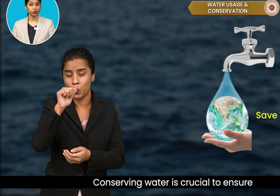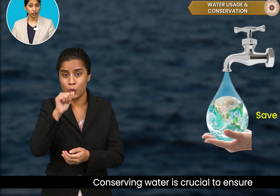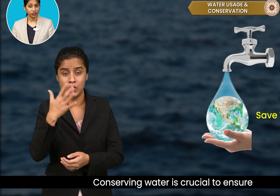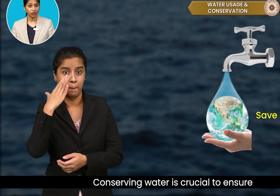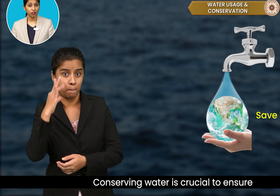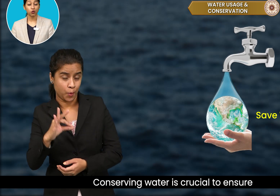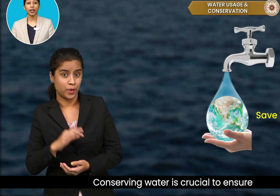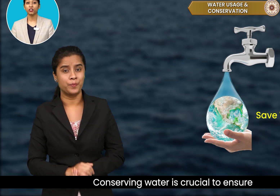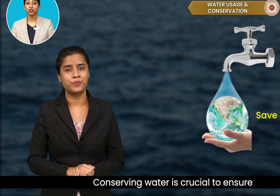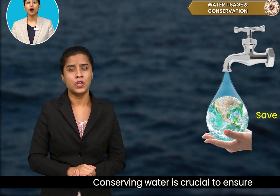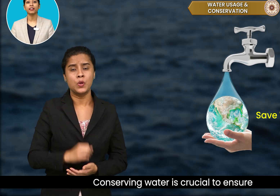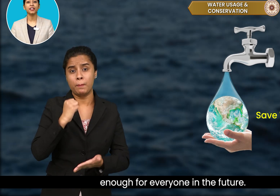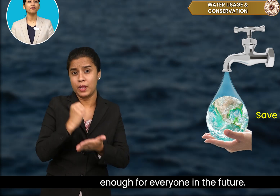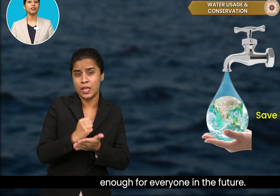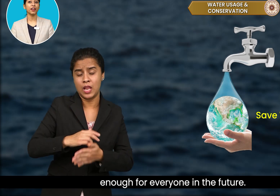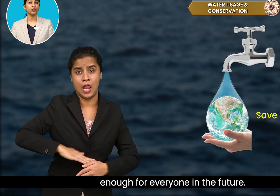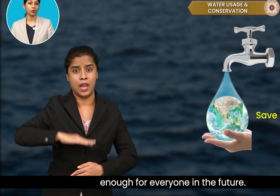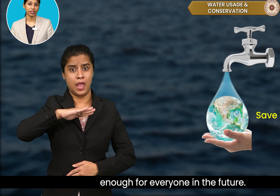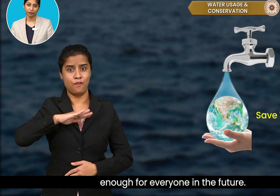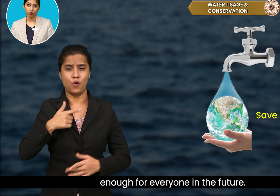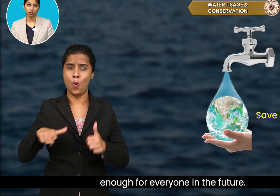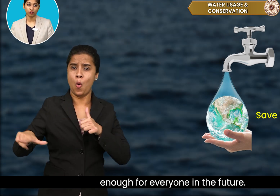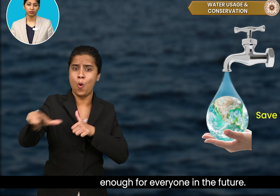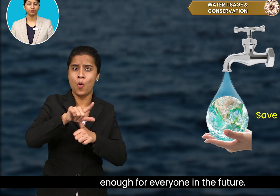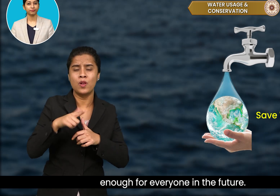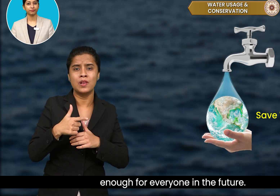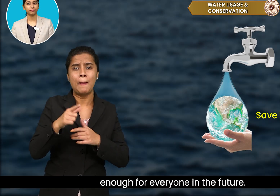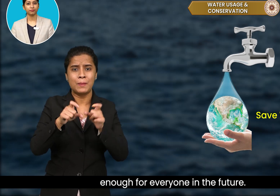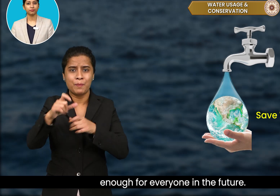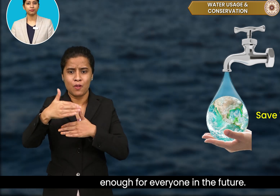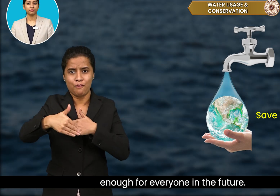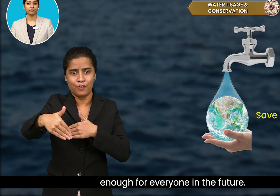is crucial to ensure enough for everyone in the future.